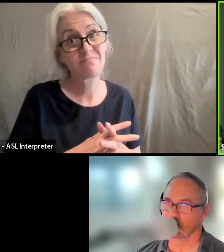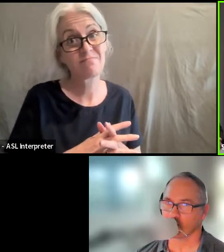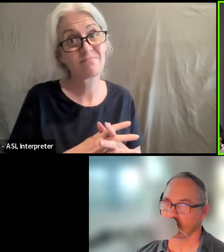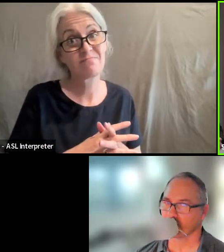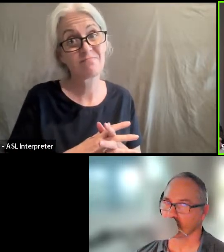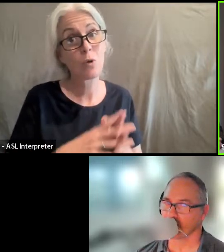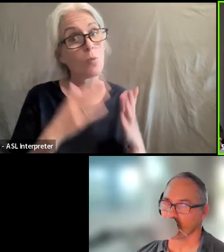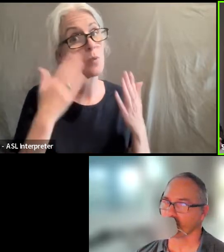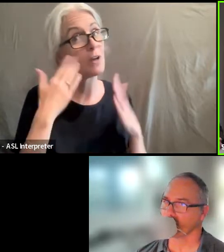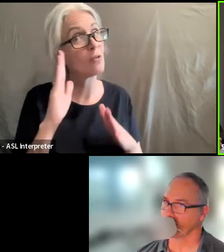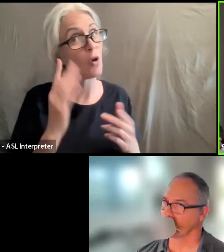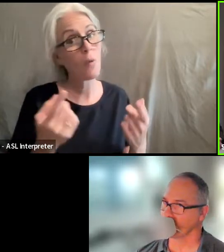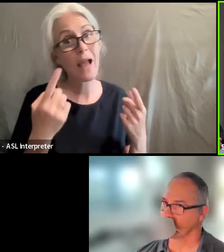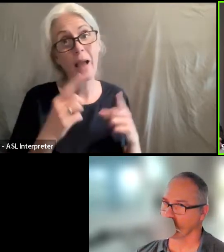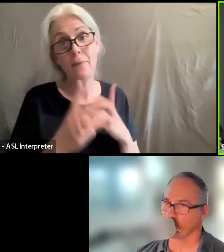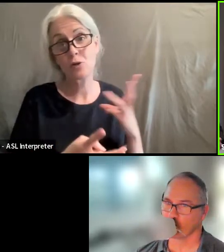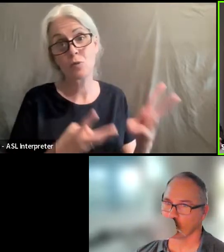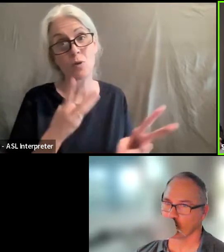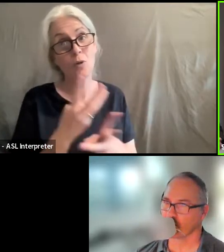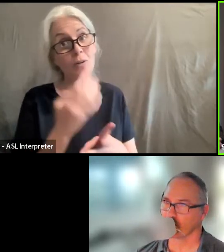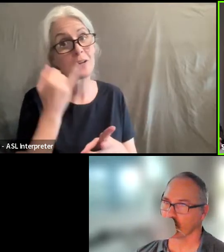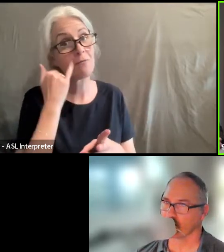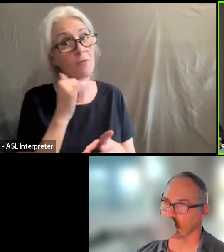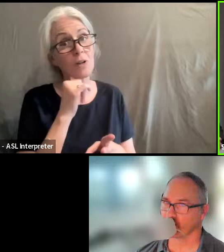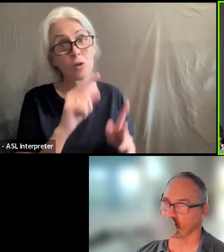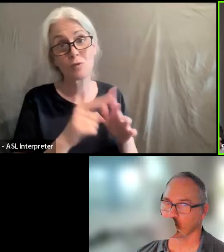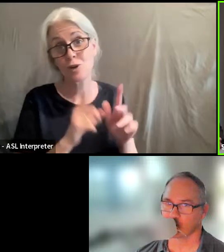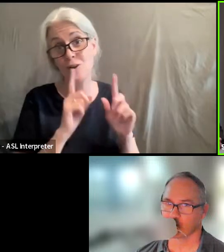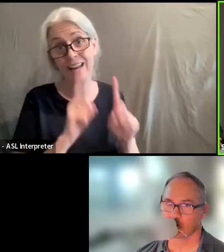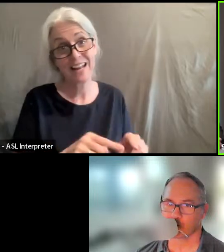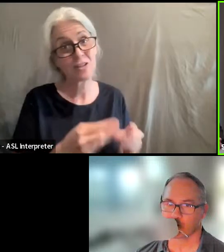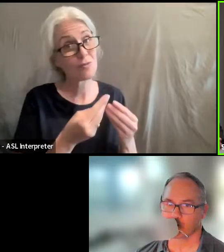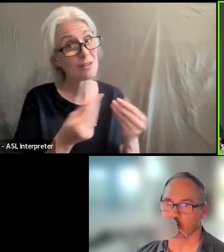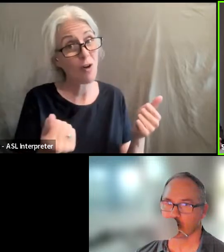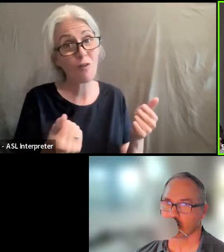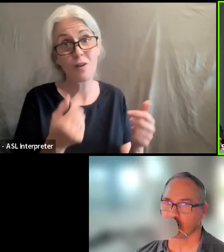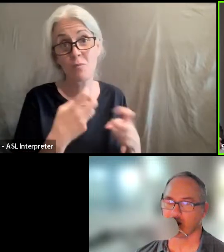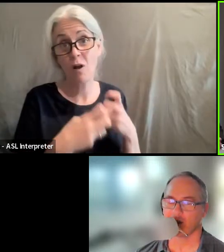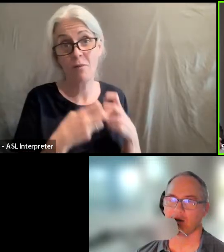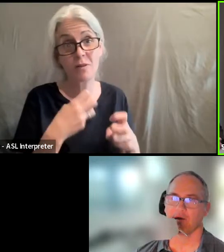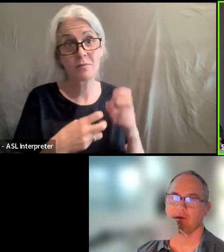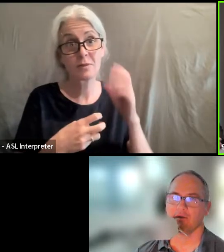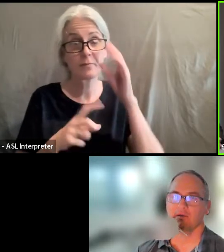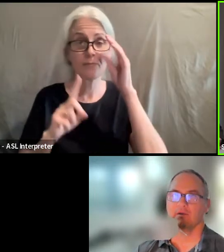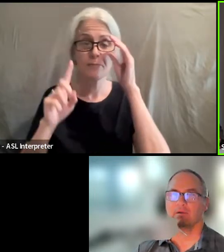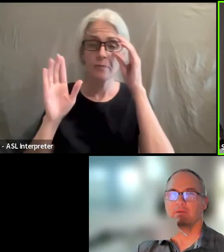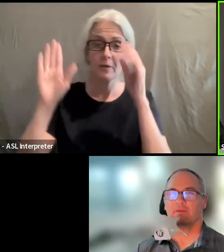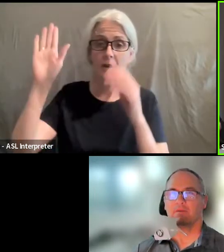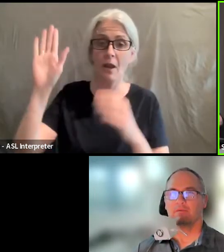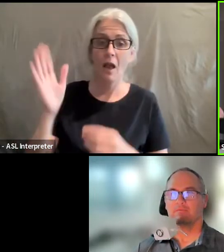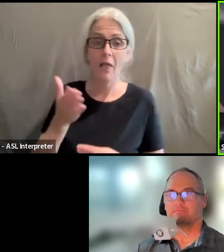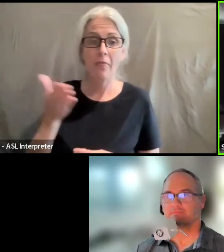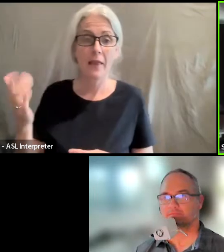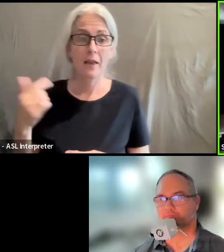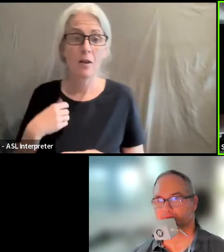quite what will happen to our world if we don't start answering some of them. Mhm. You know, one thing, this is a quick story.